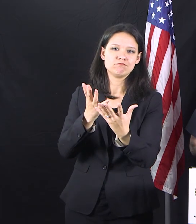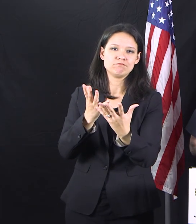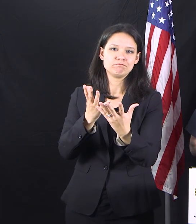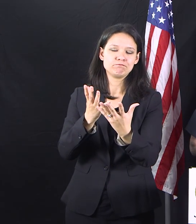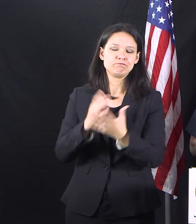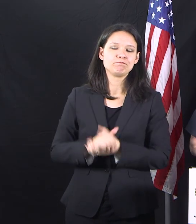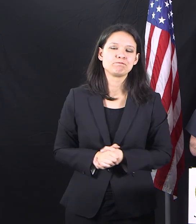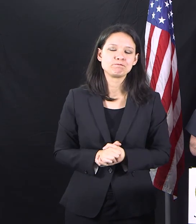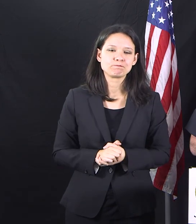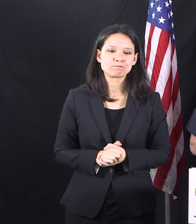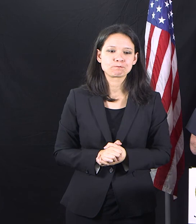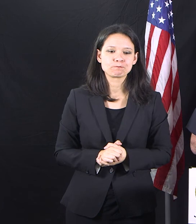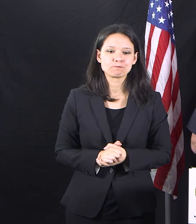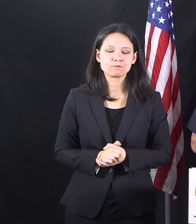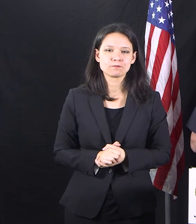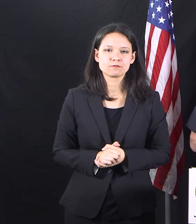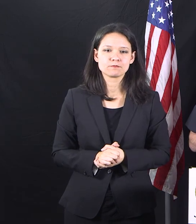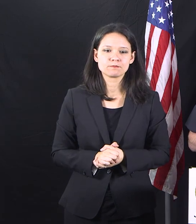them.